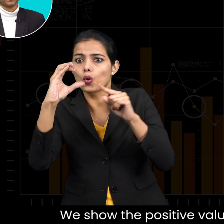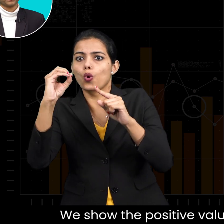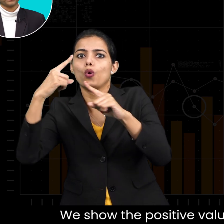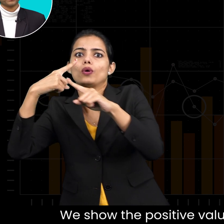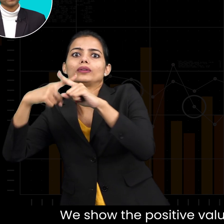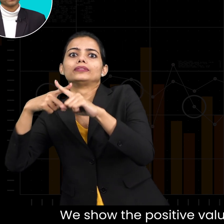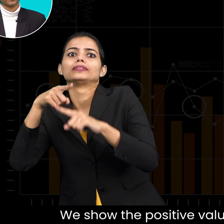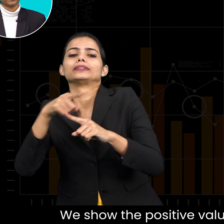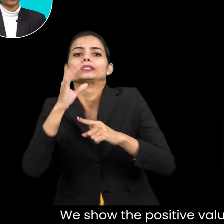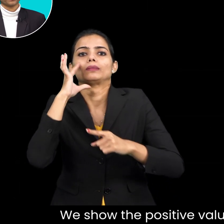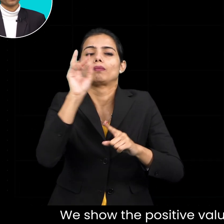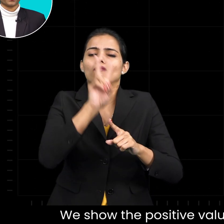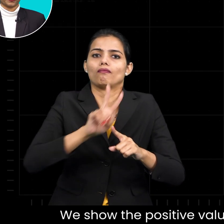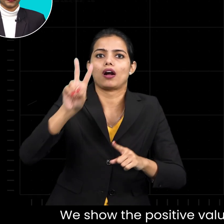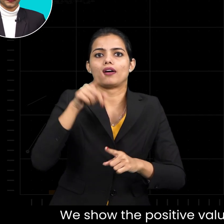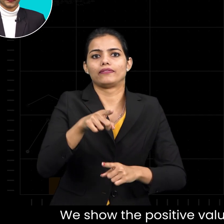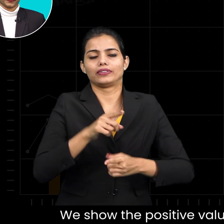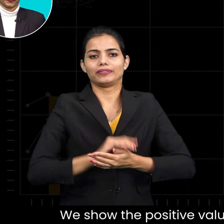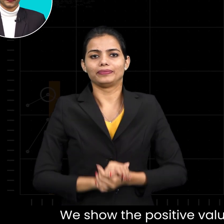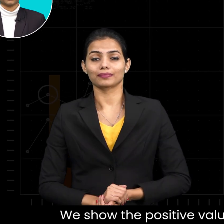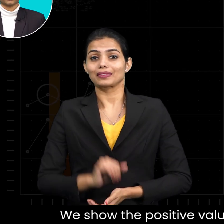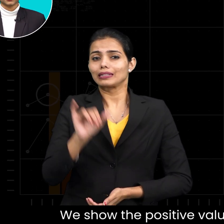OX.